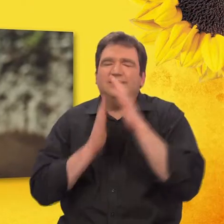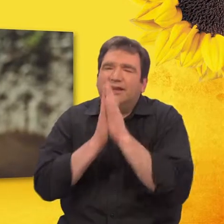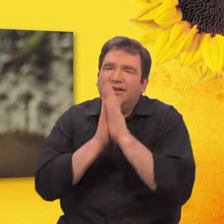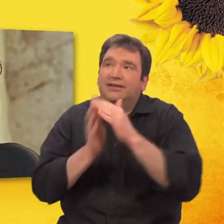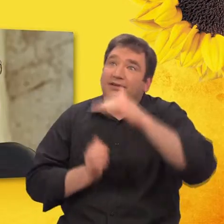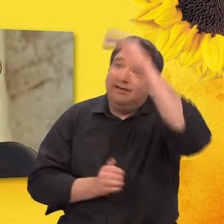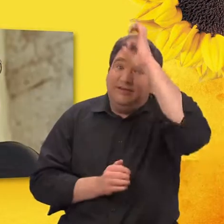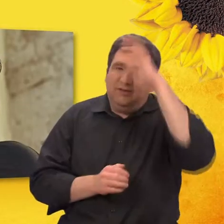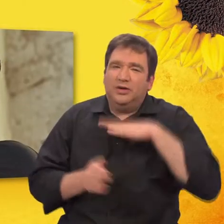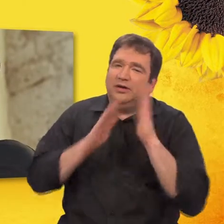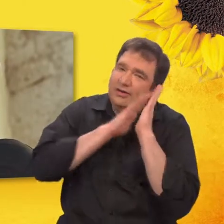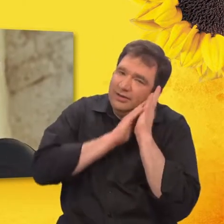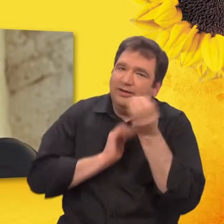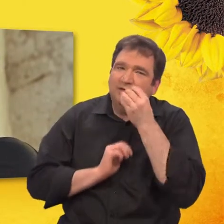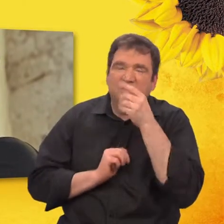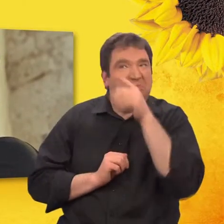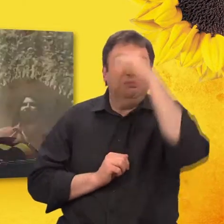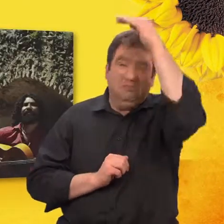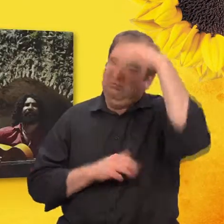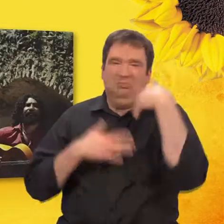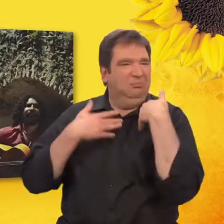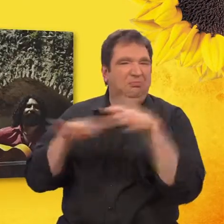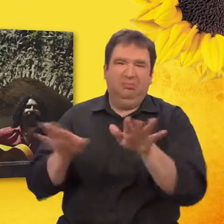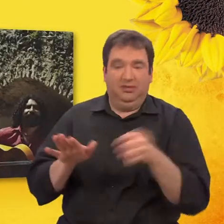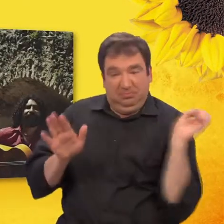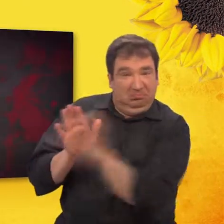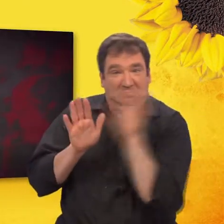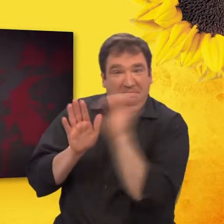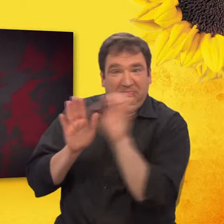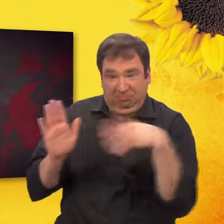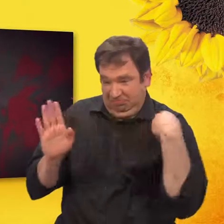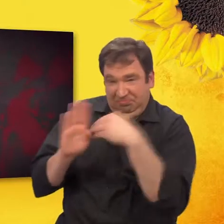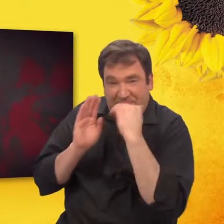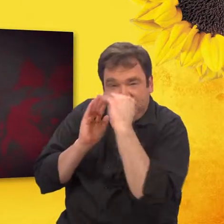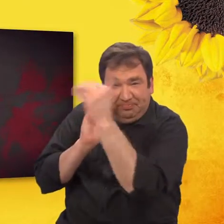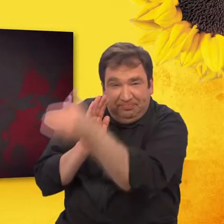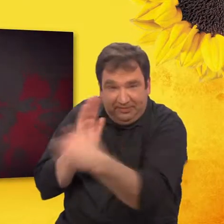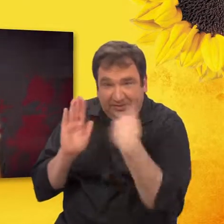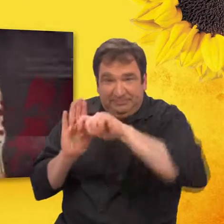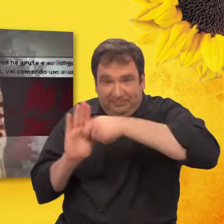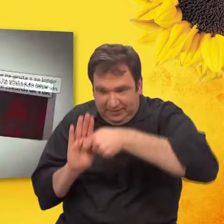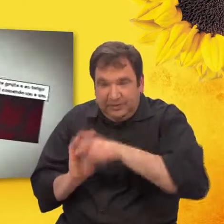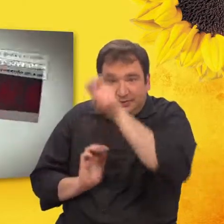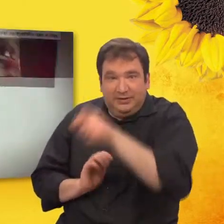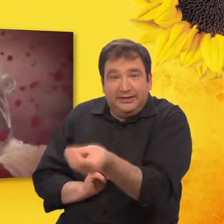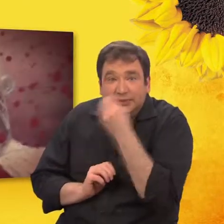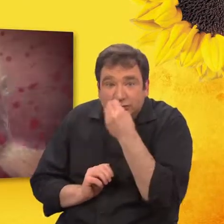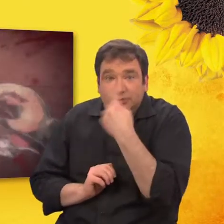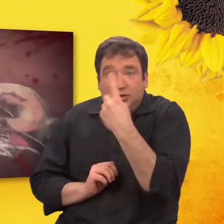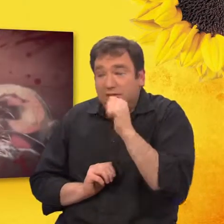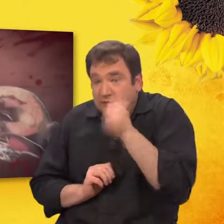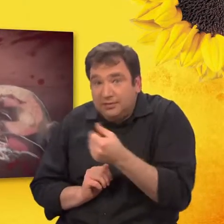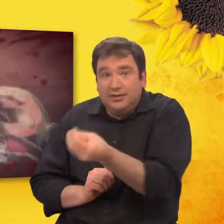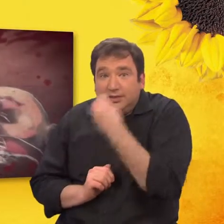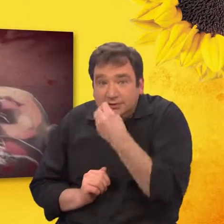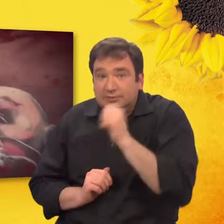Ulysses begs for hospitality, but the giant does not care. He imprisons them in the cavern and starts to eat them